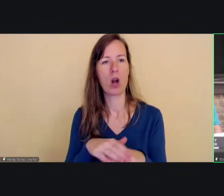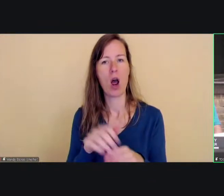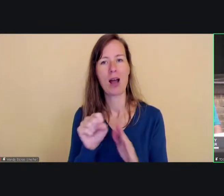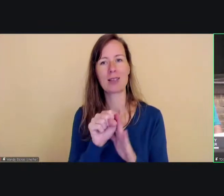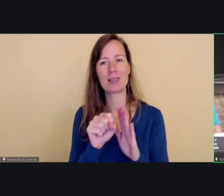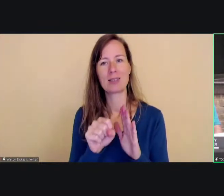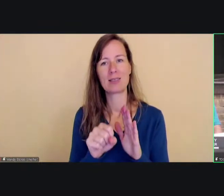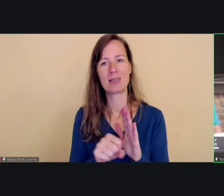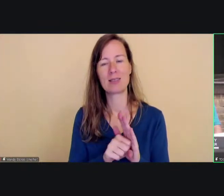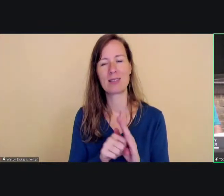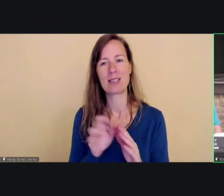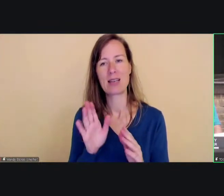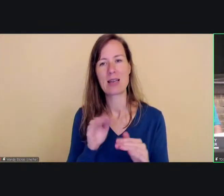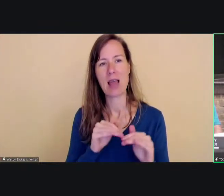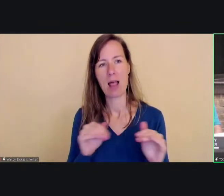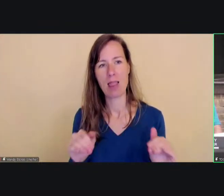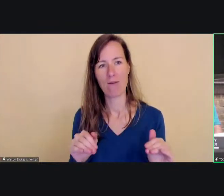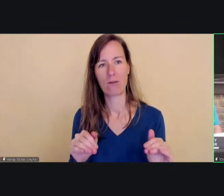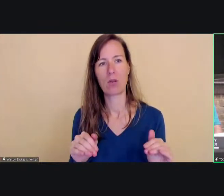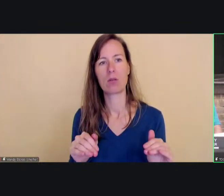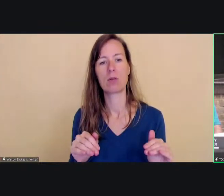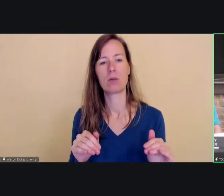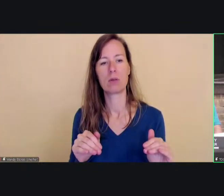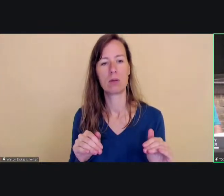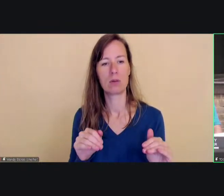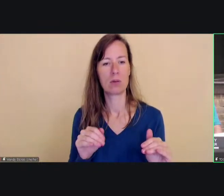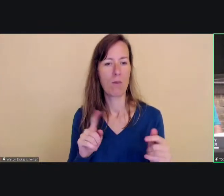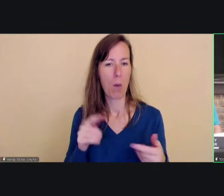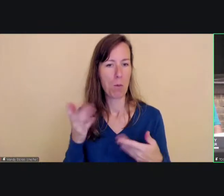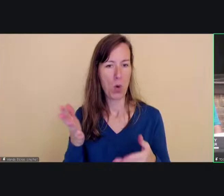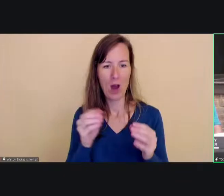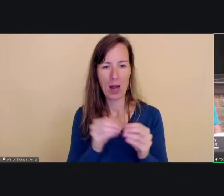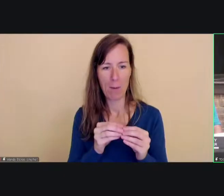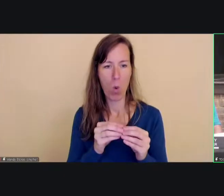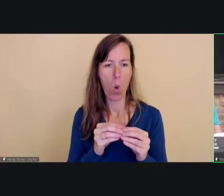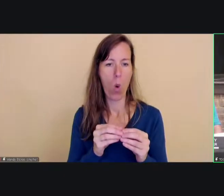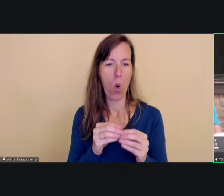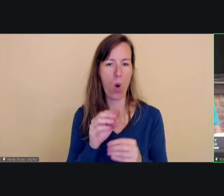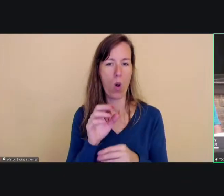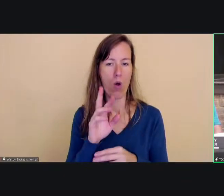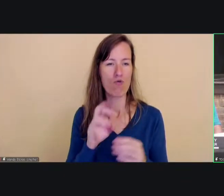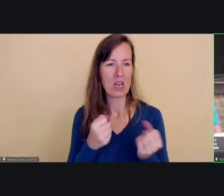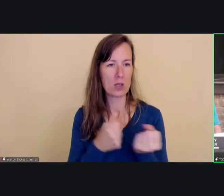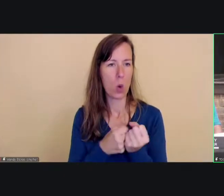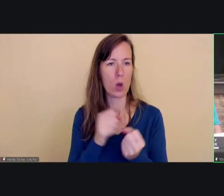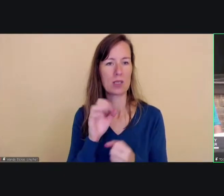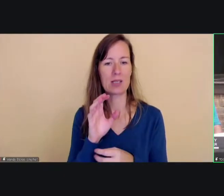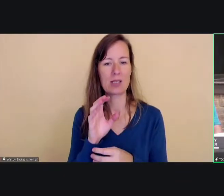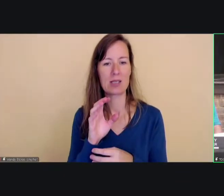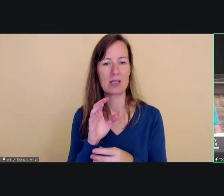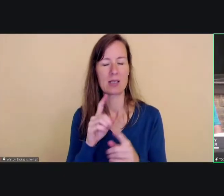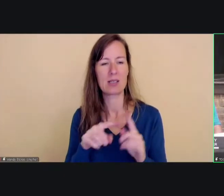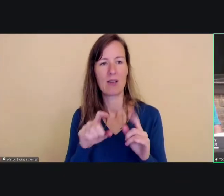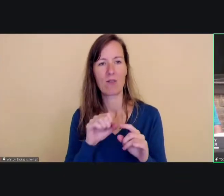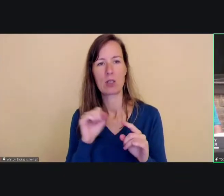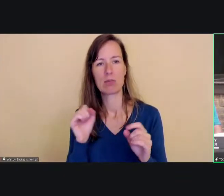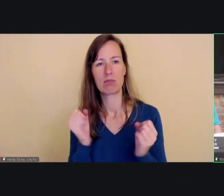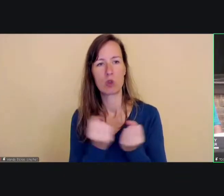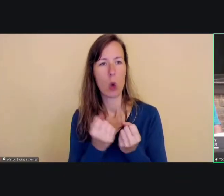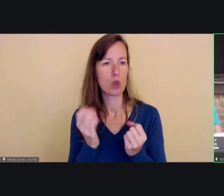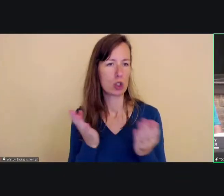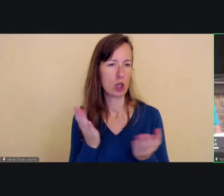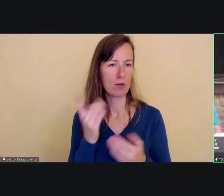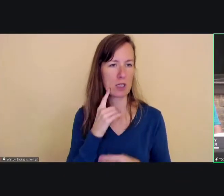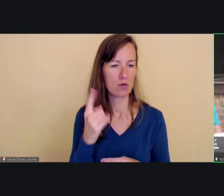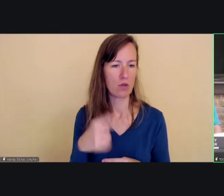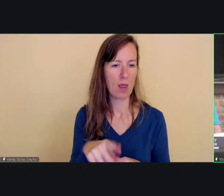more resources, social services, things for them to make sure that they're taken advantage of. So especially the